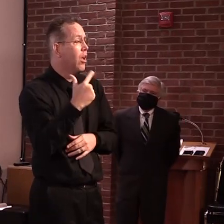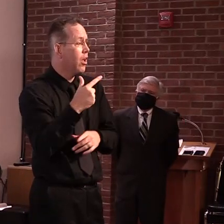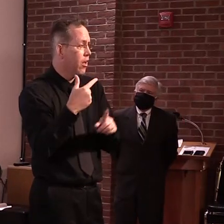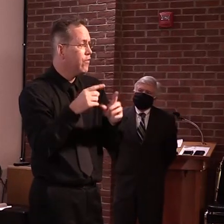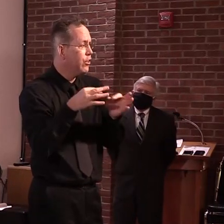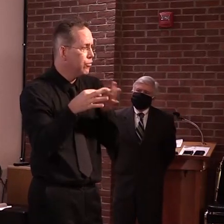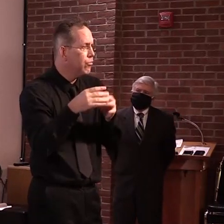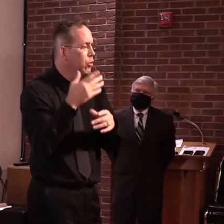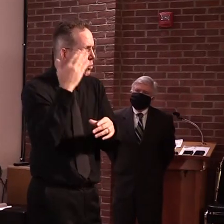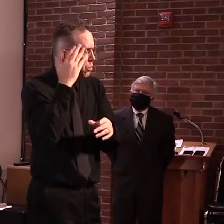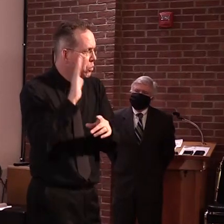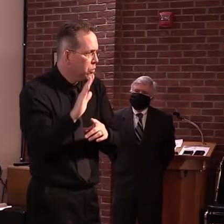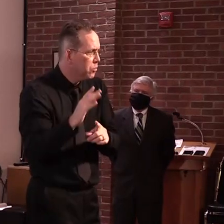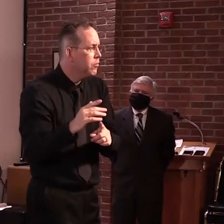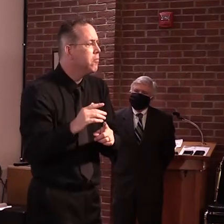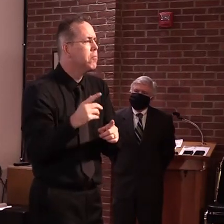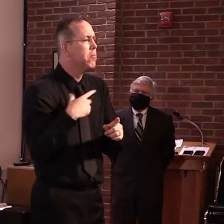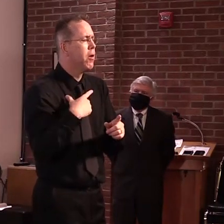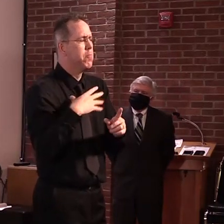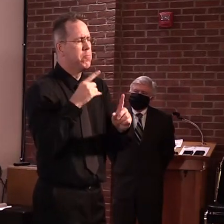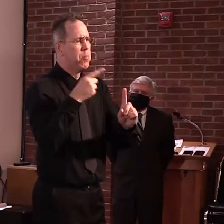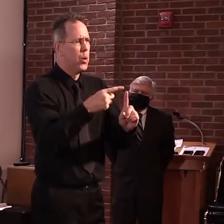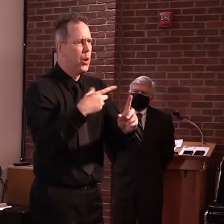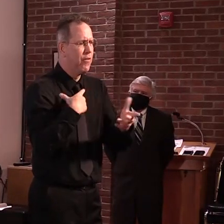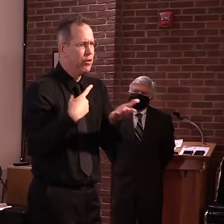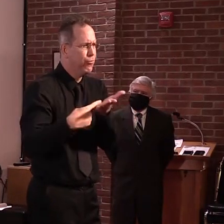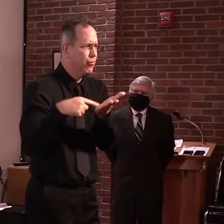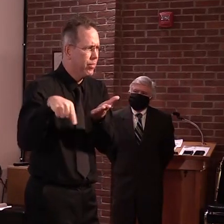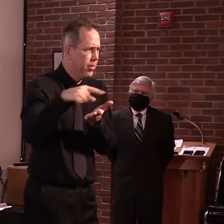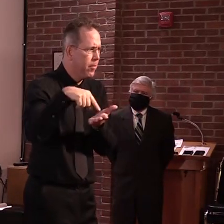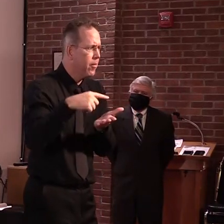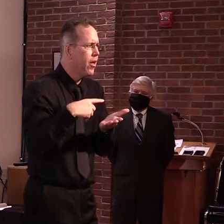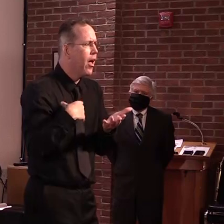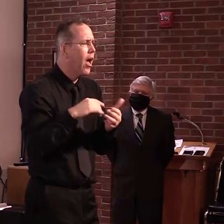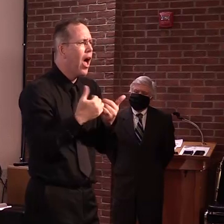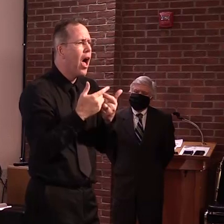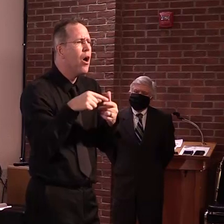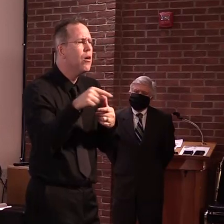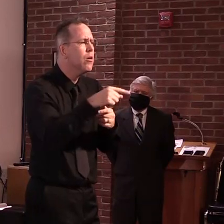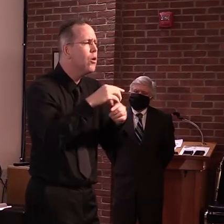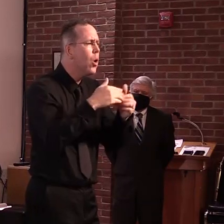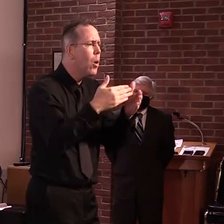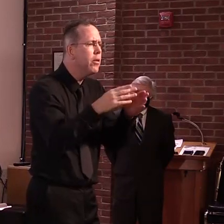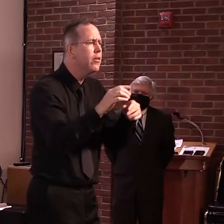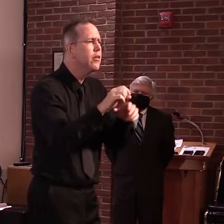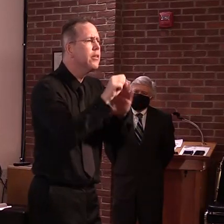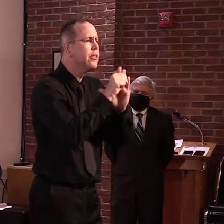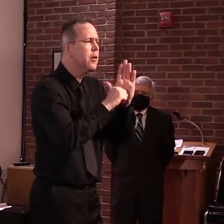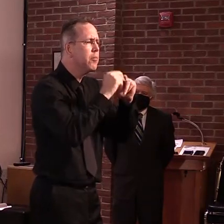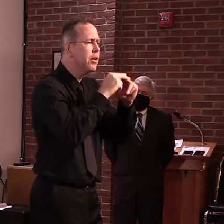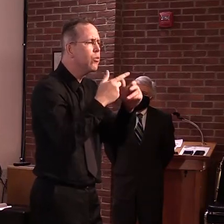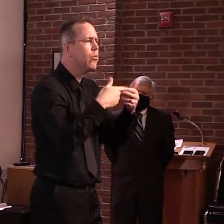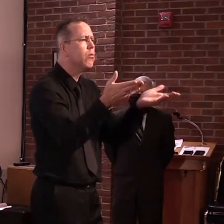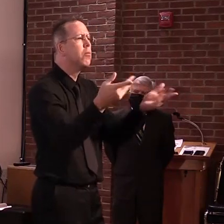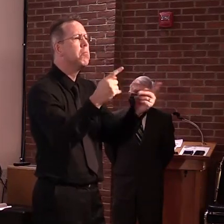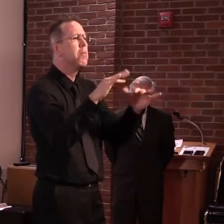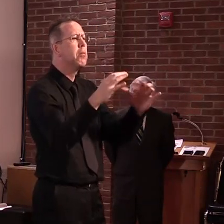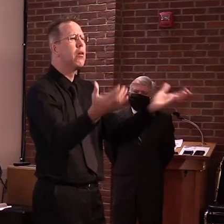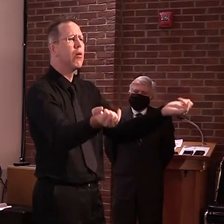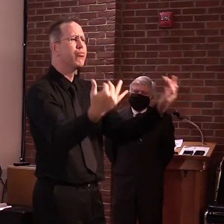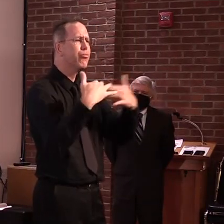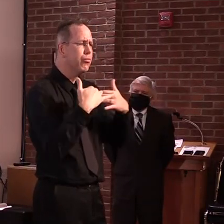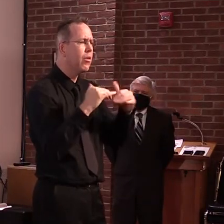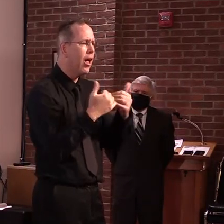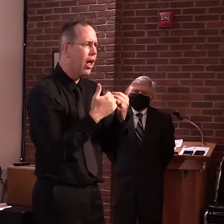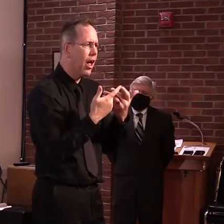but we're developing a policy for reopening as we speak and trying to get ready for that, and